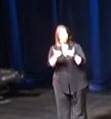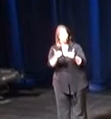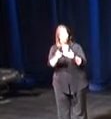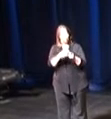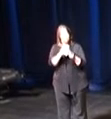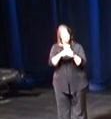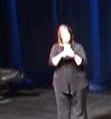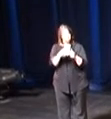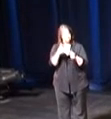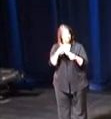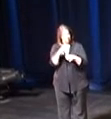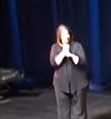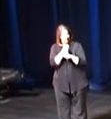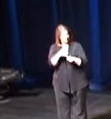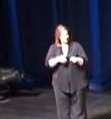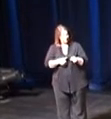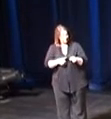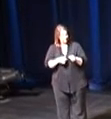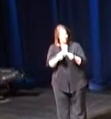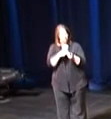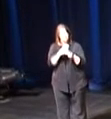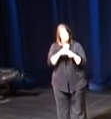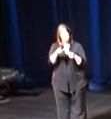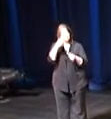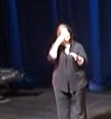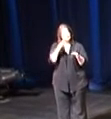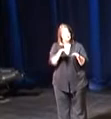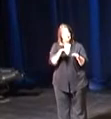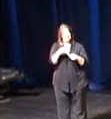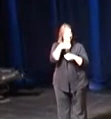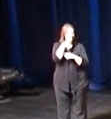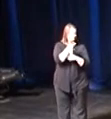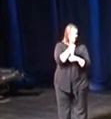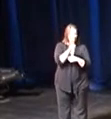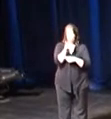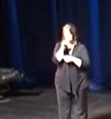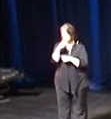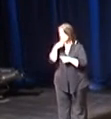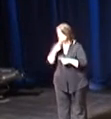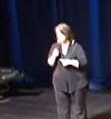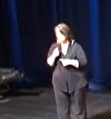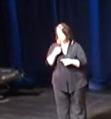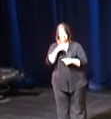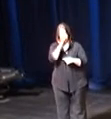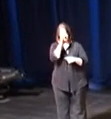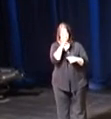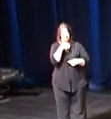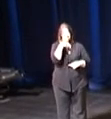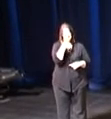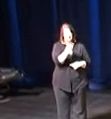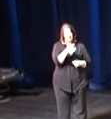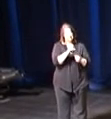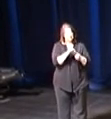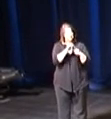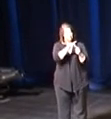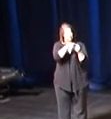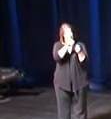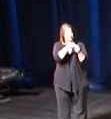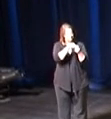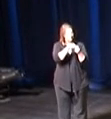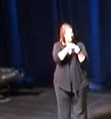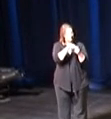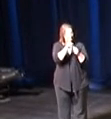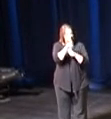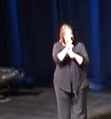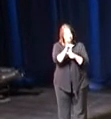you get into the whole issue of disclose or not disclose. I never disclosed anything except for specific needs, like I couldn't stand the noise